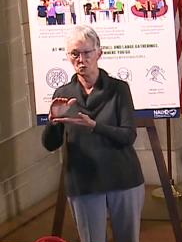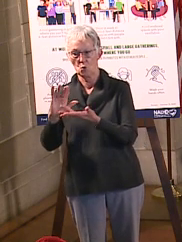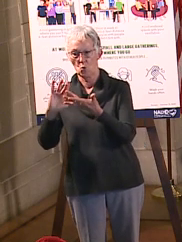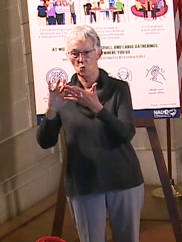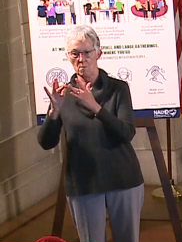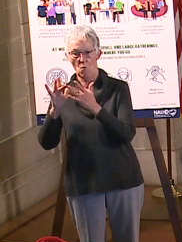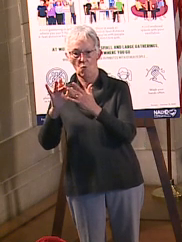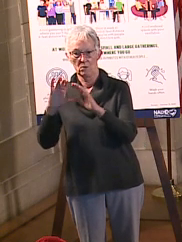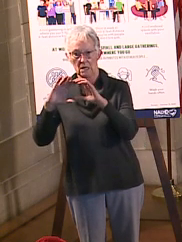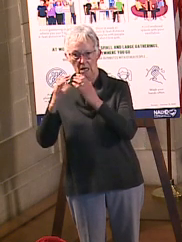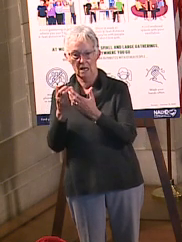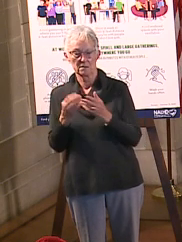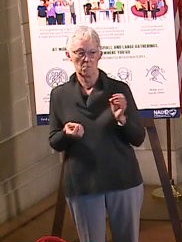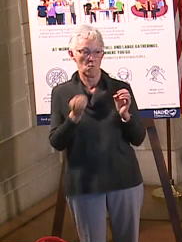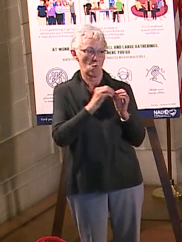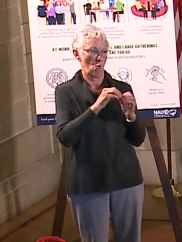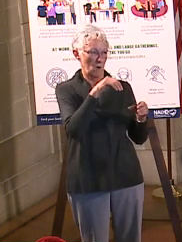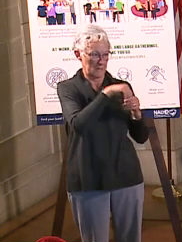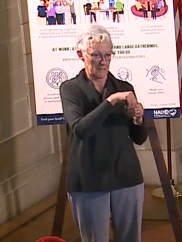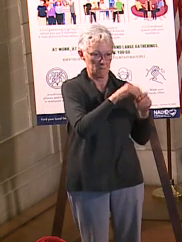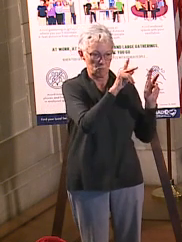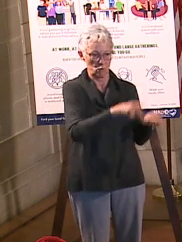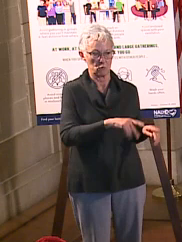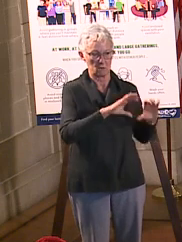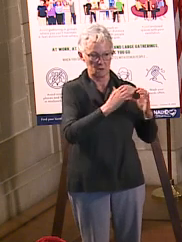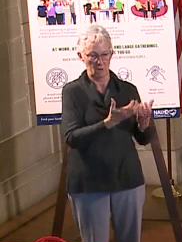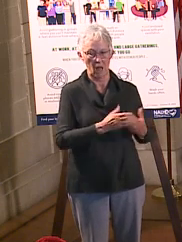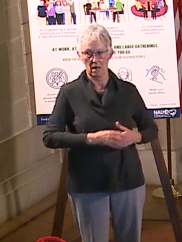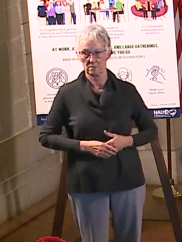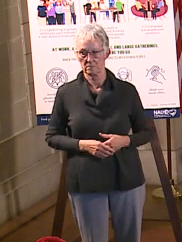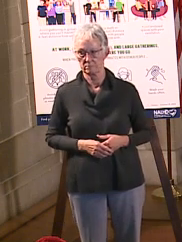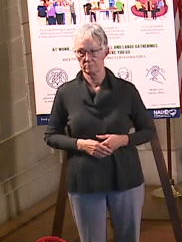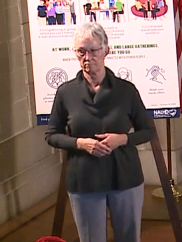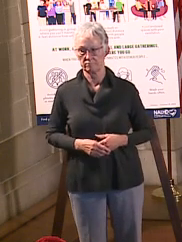in person. That's all I got for now.